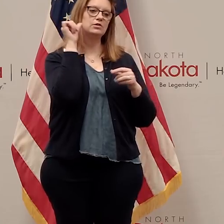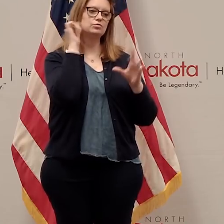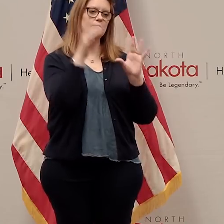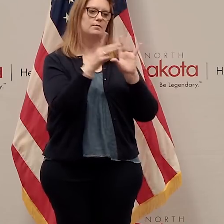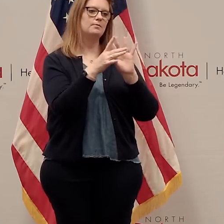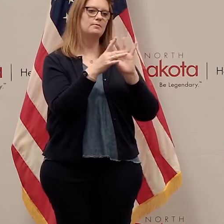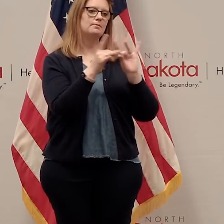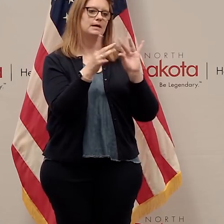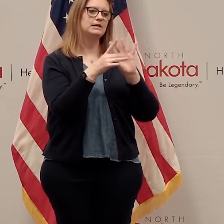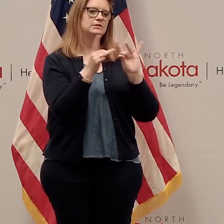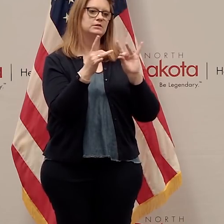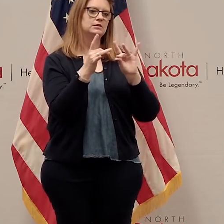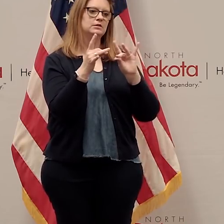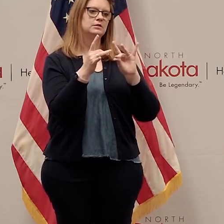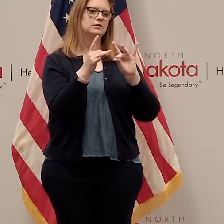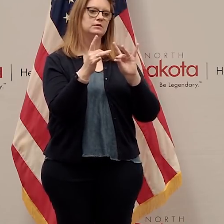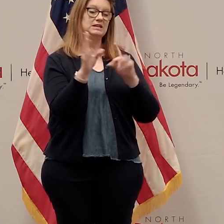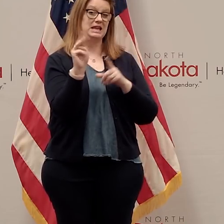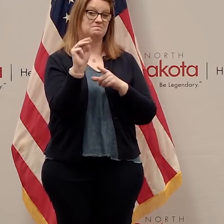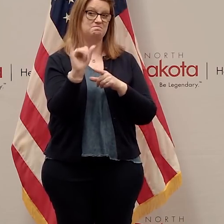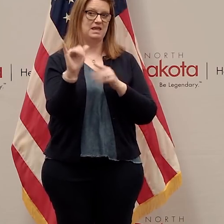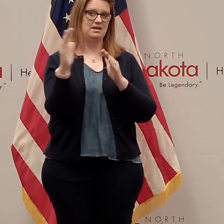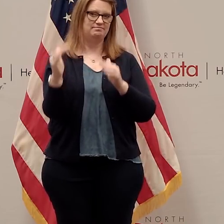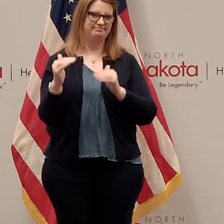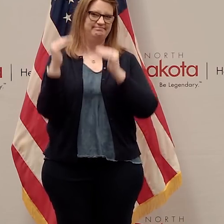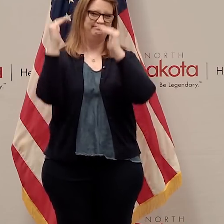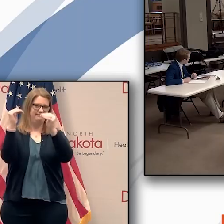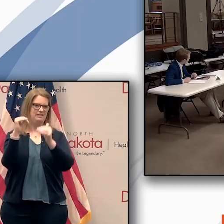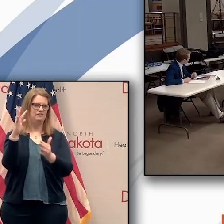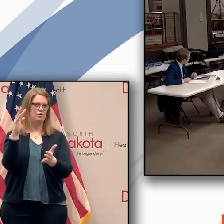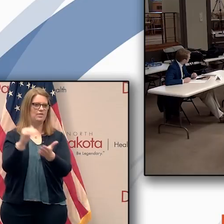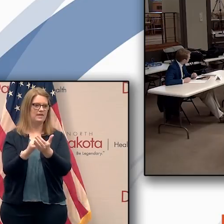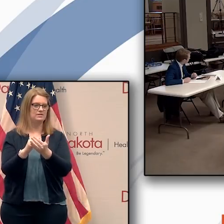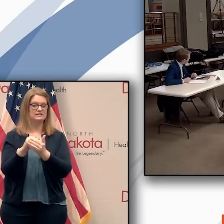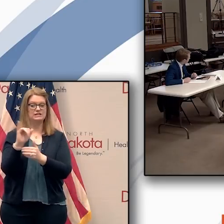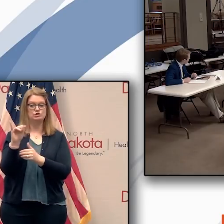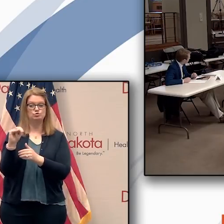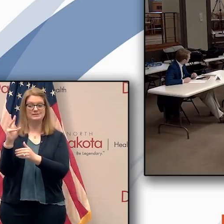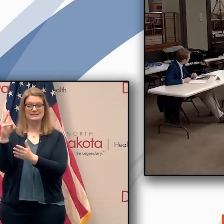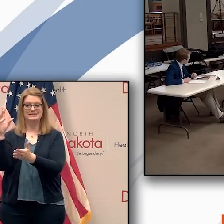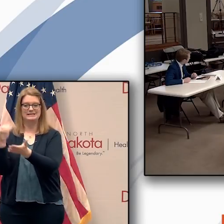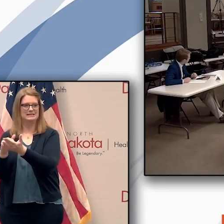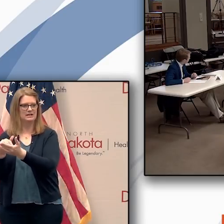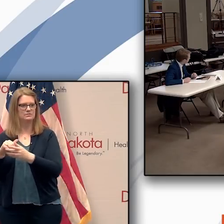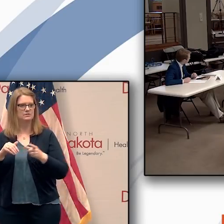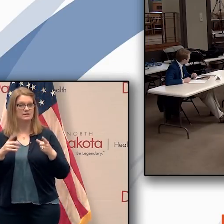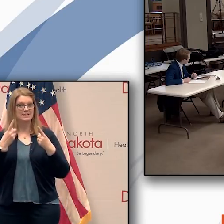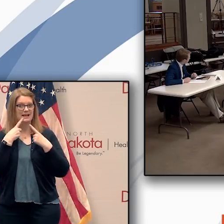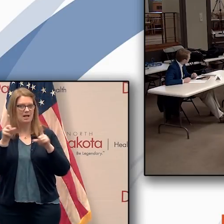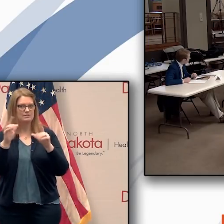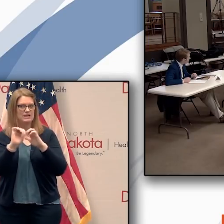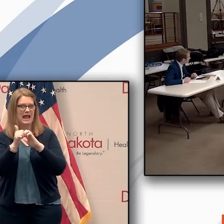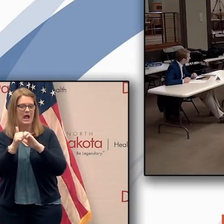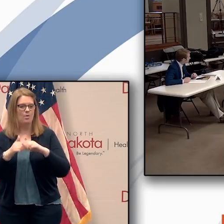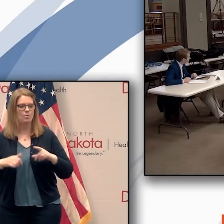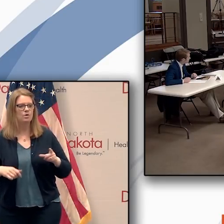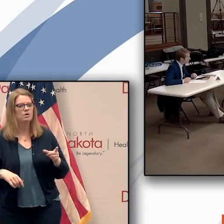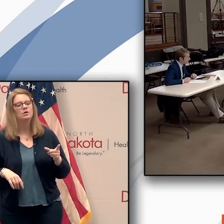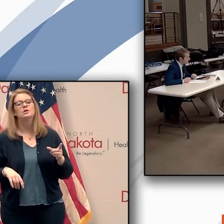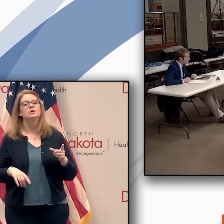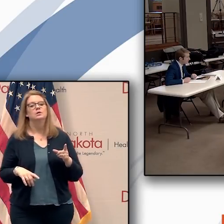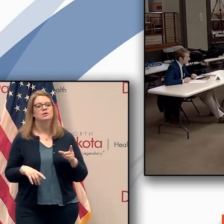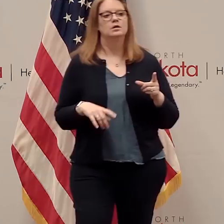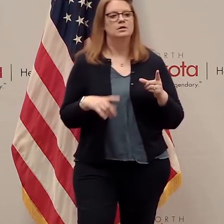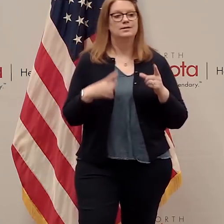That you wanted to go to 4,000 tests, I think in May, 4,000 a day, 6,000 in June. How do you accomplish that? The way we